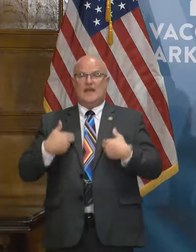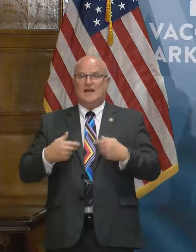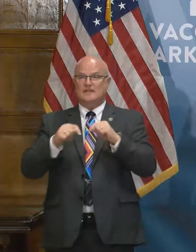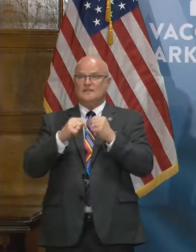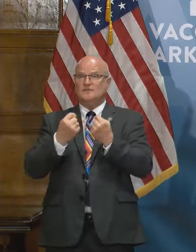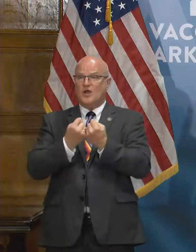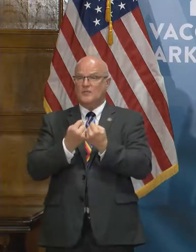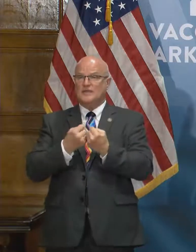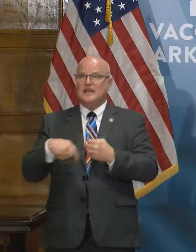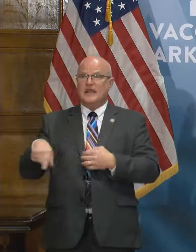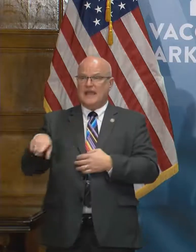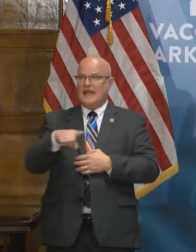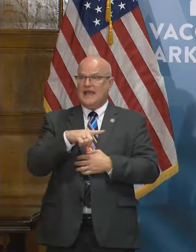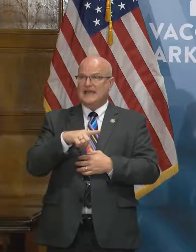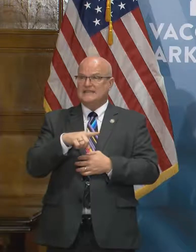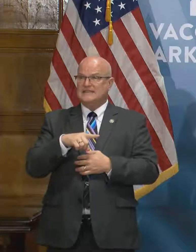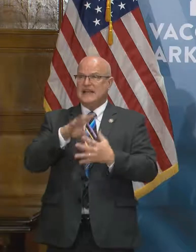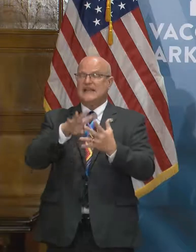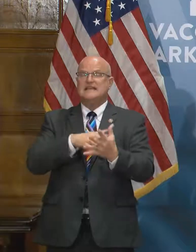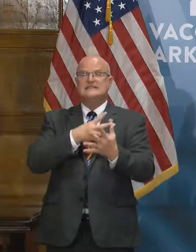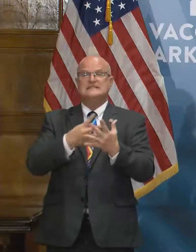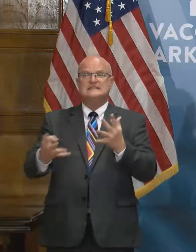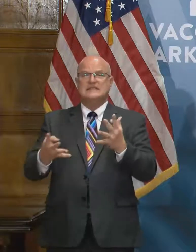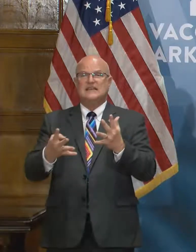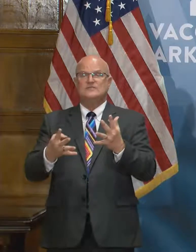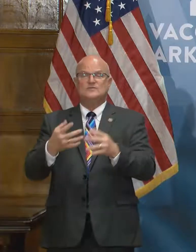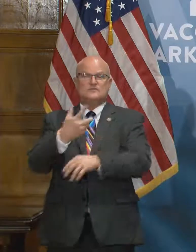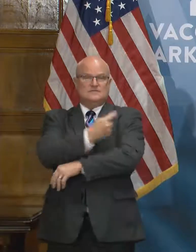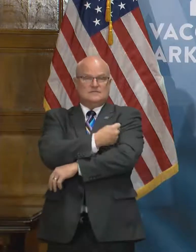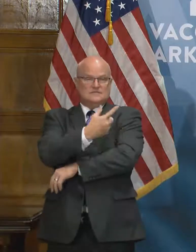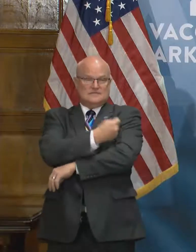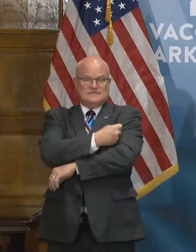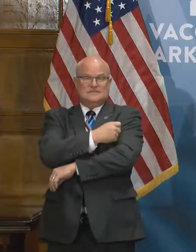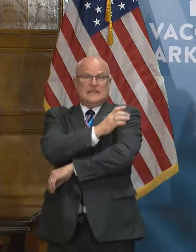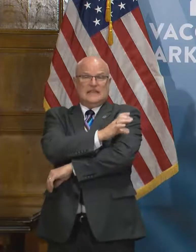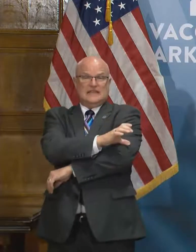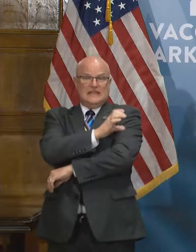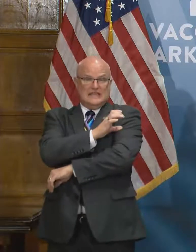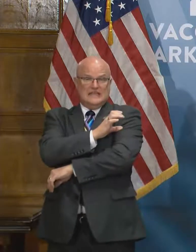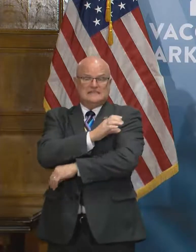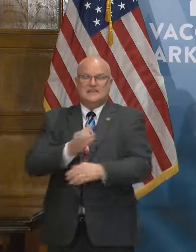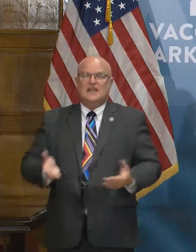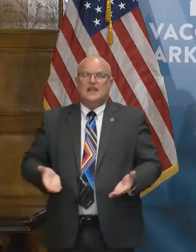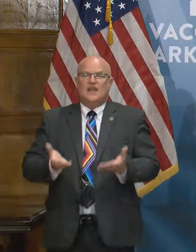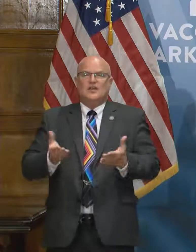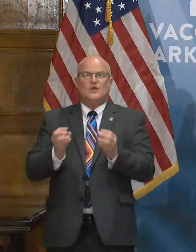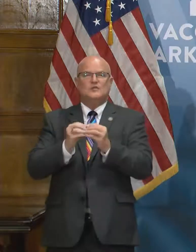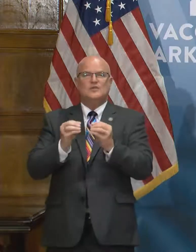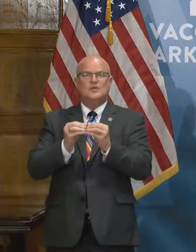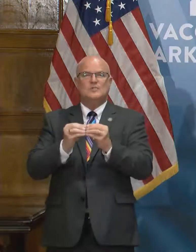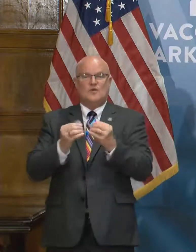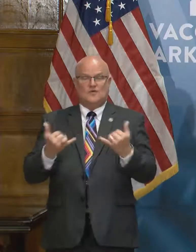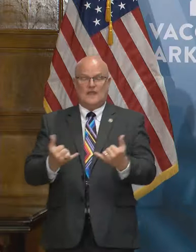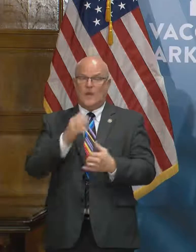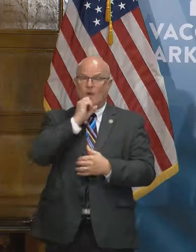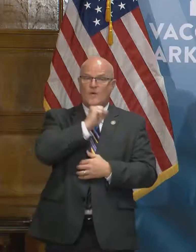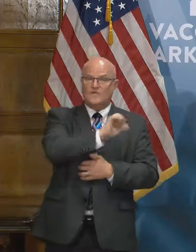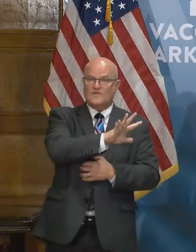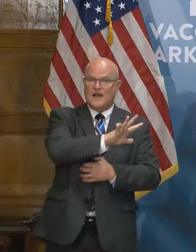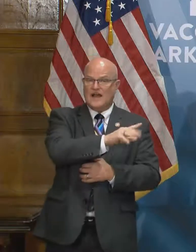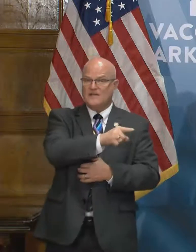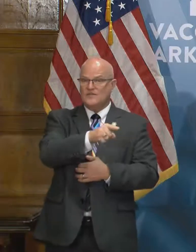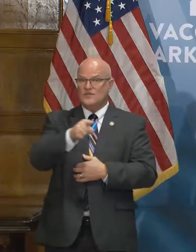team as they schedule immunization clinics and encouraging more of the now 5